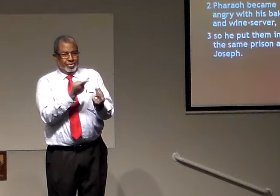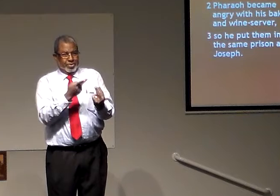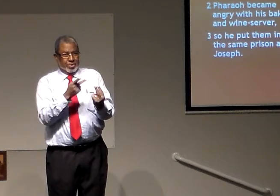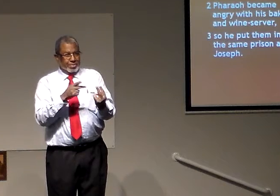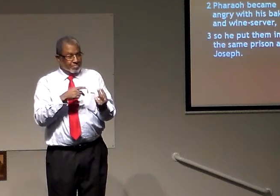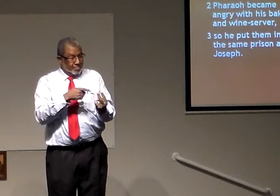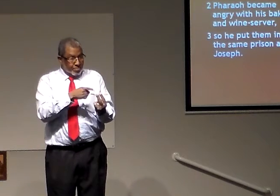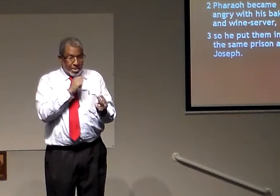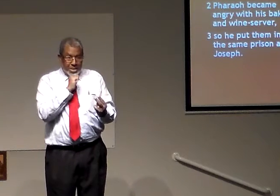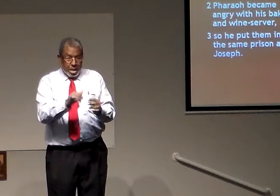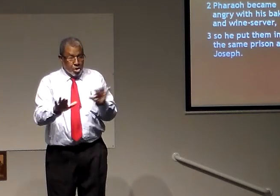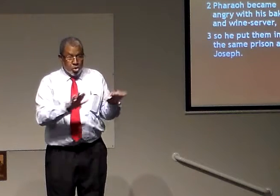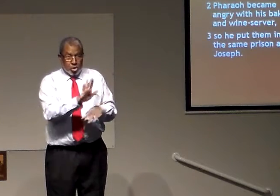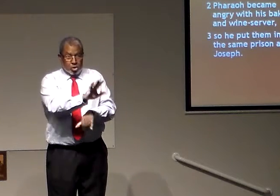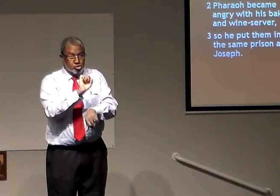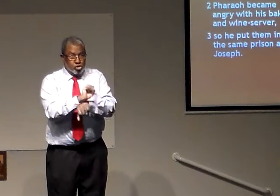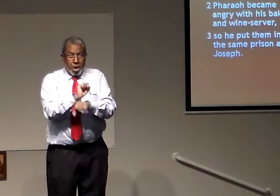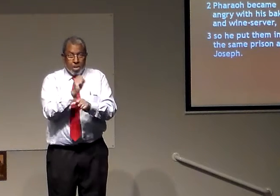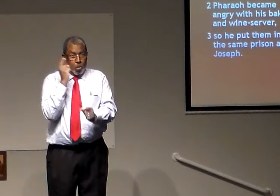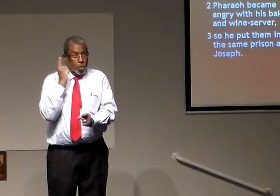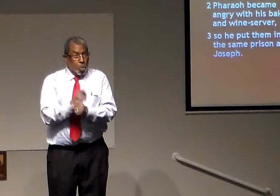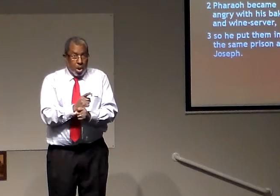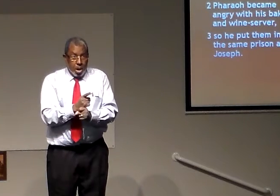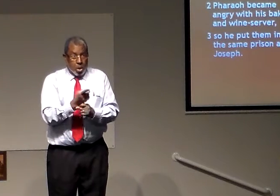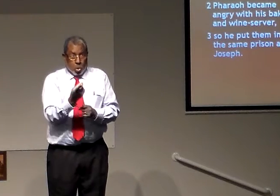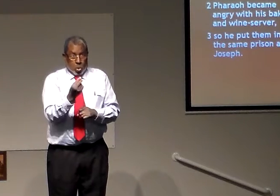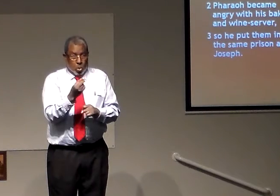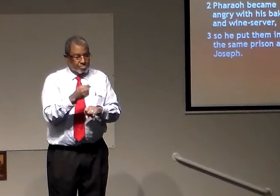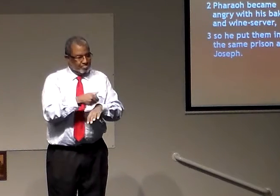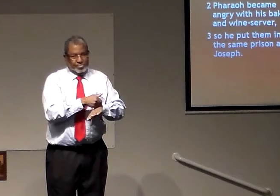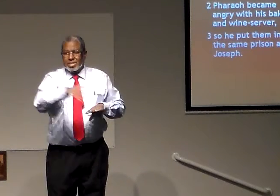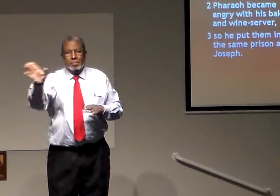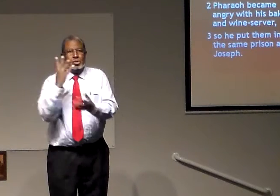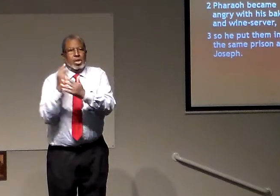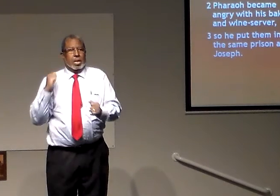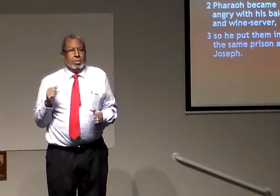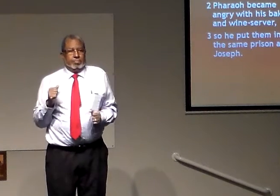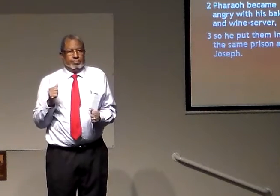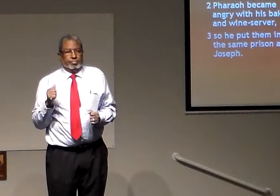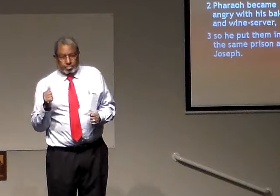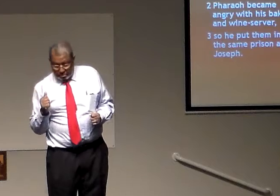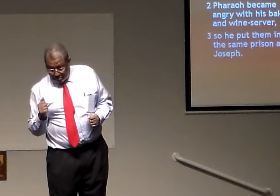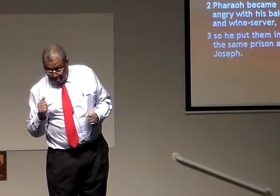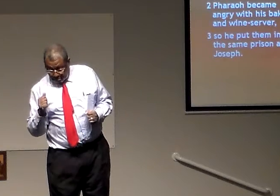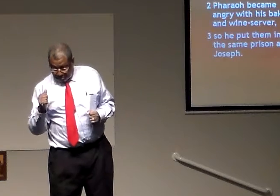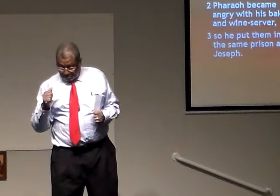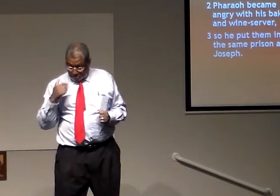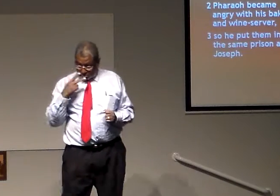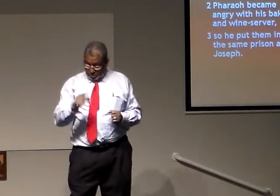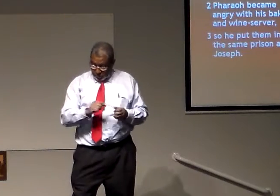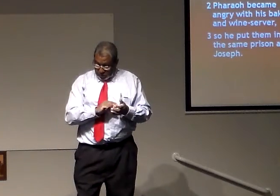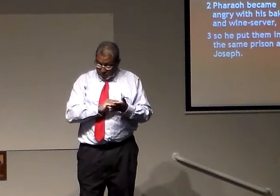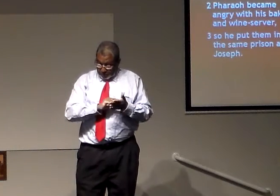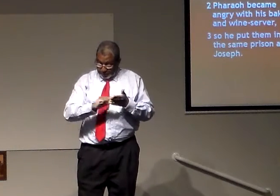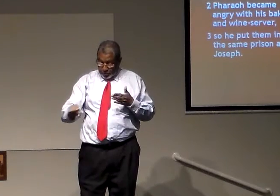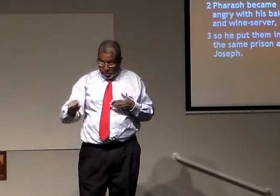server. So, they don't do their job right, they send them to jail. So he puts them